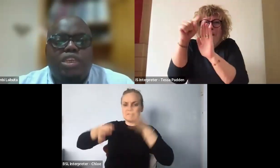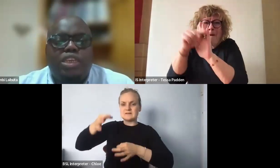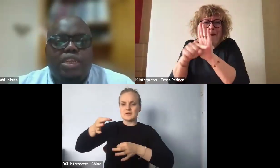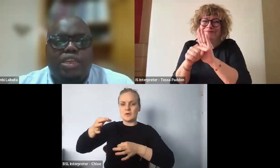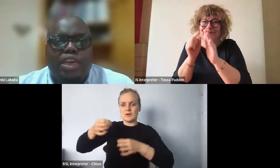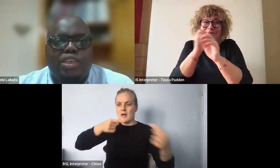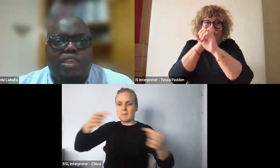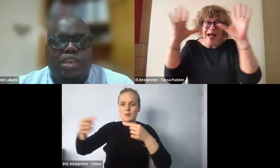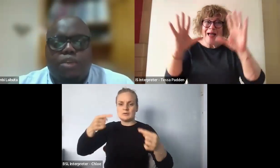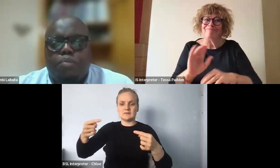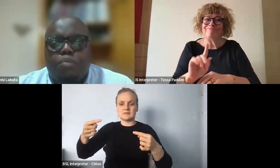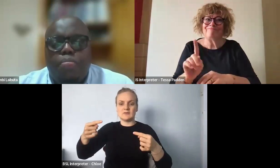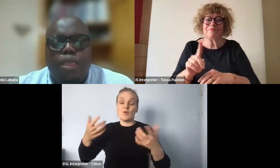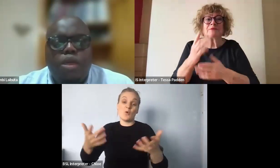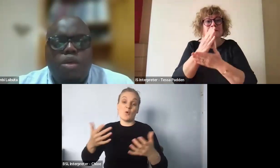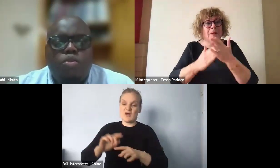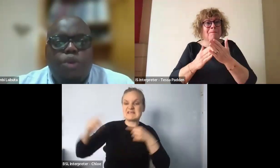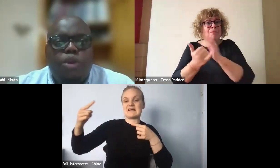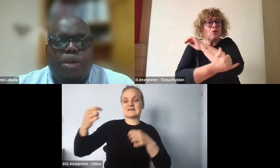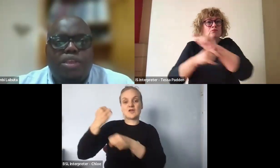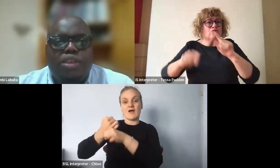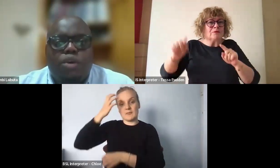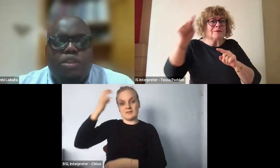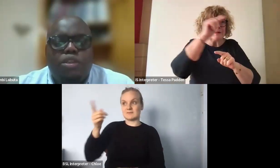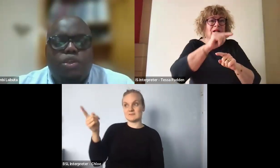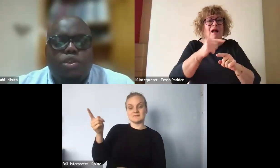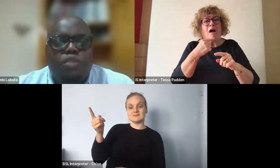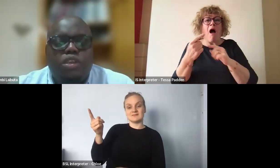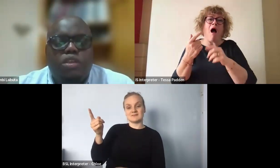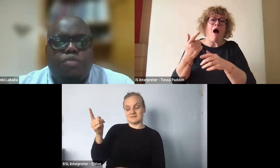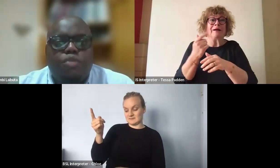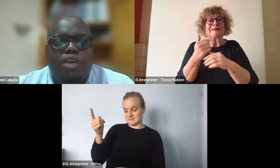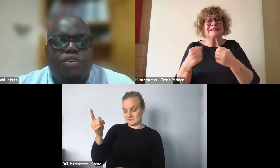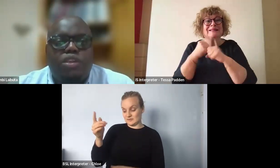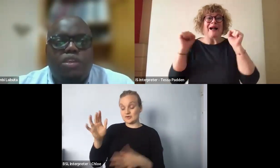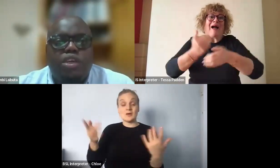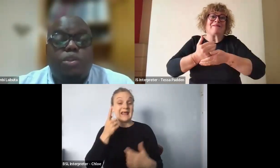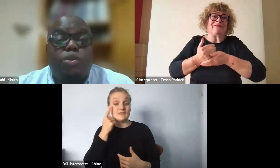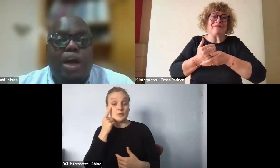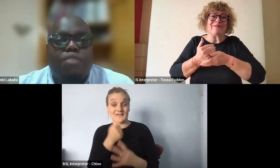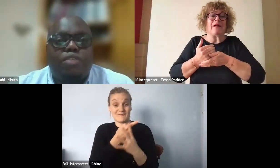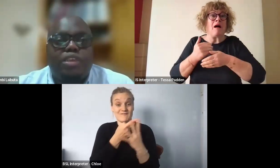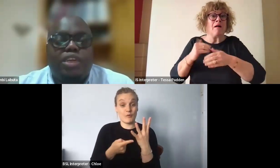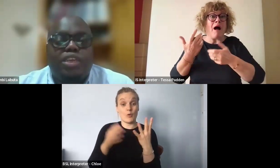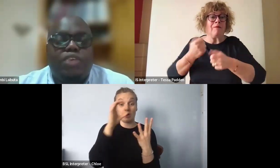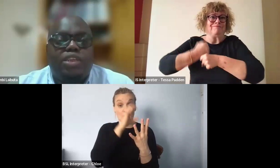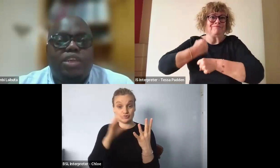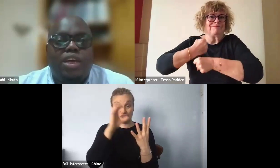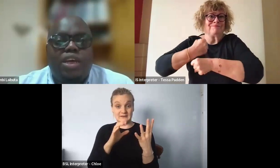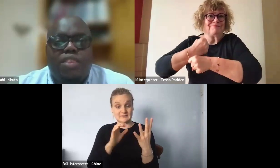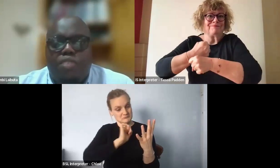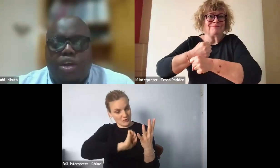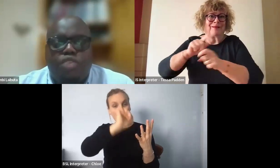or just dissidents against the state. So when you look at the constitutions of these four countries, they also have certain